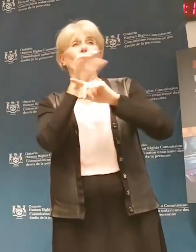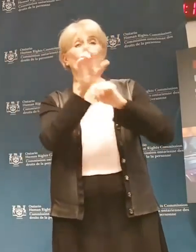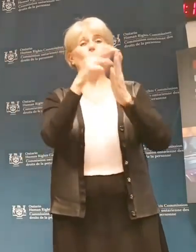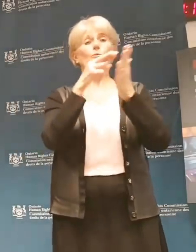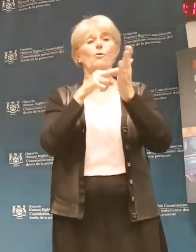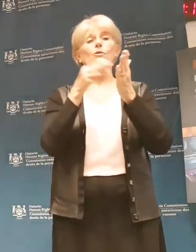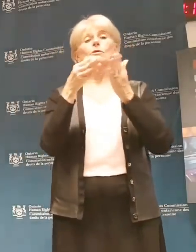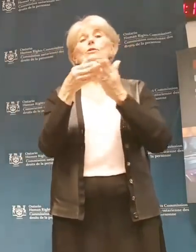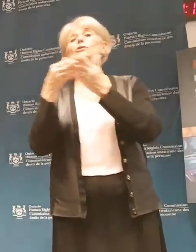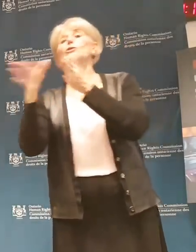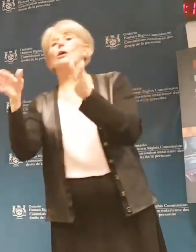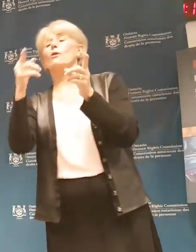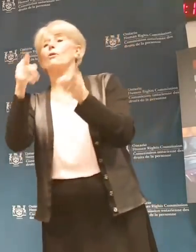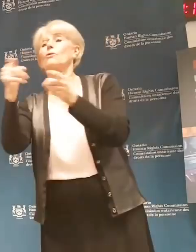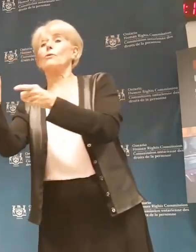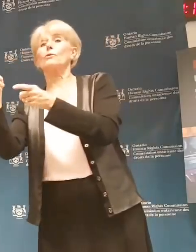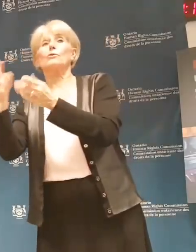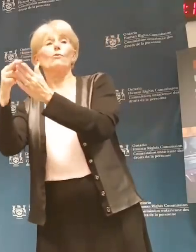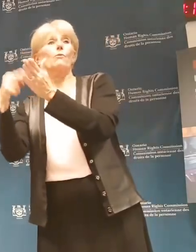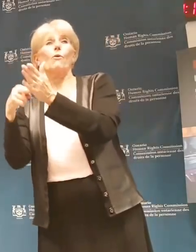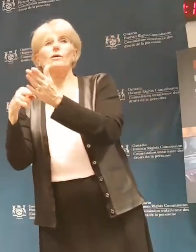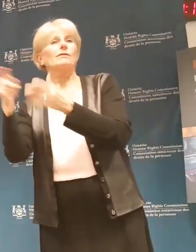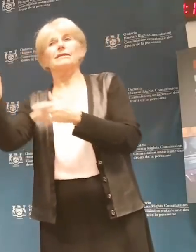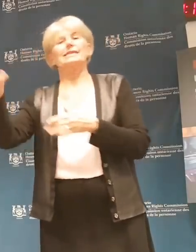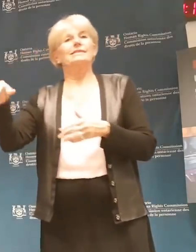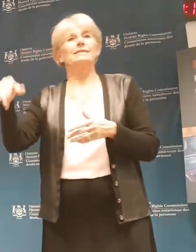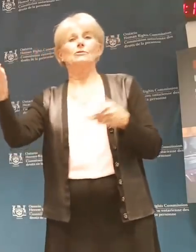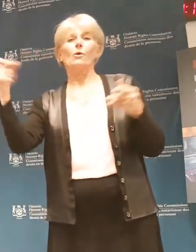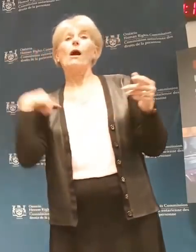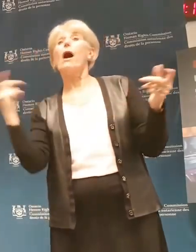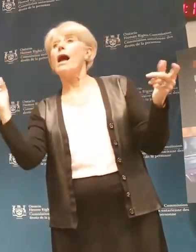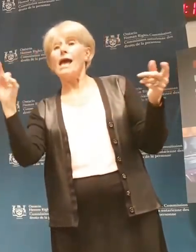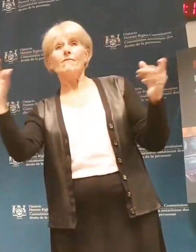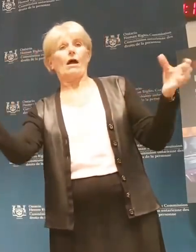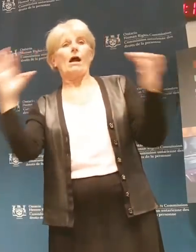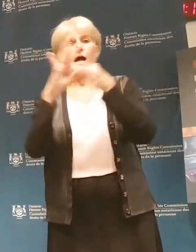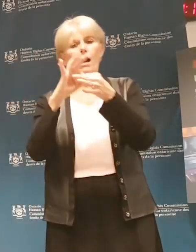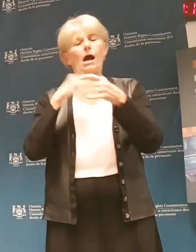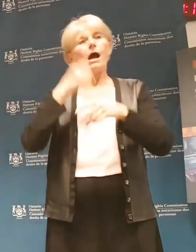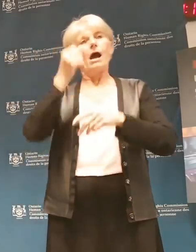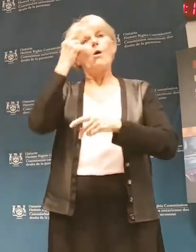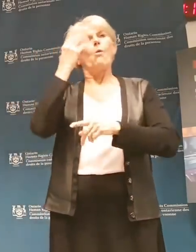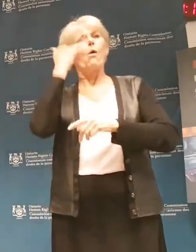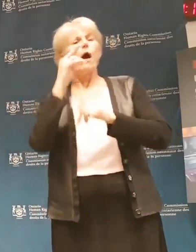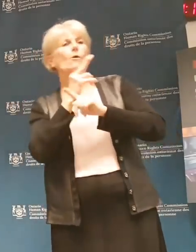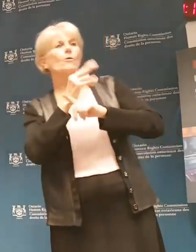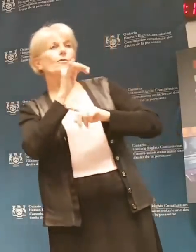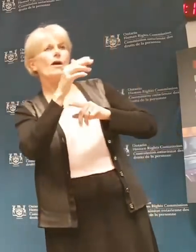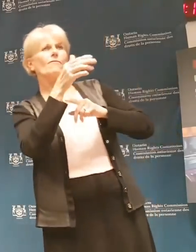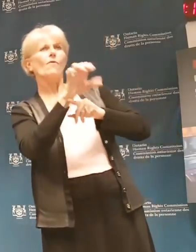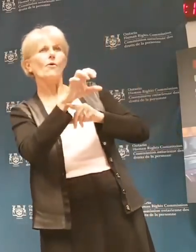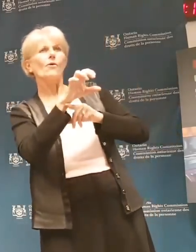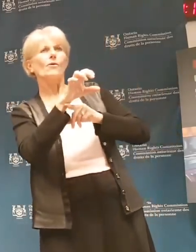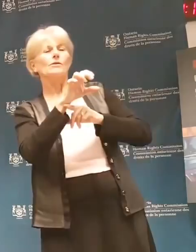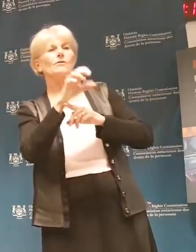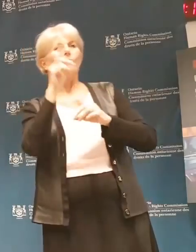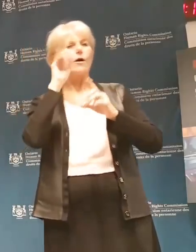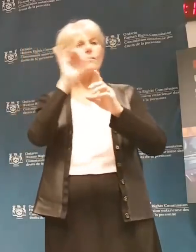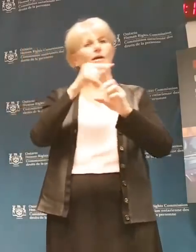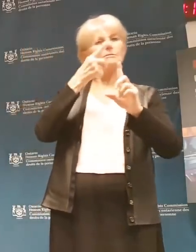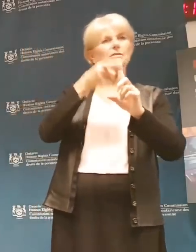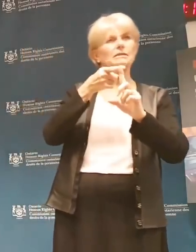to general occurrence reports so that we can understand the nature of the force being used in the context of a